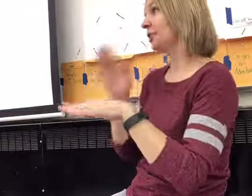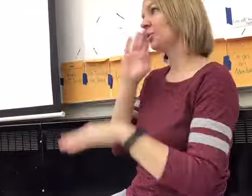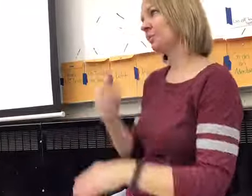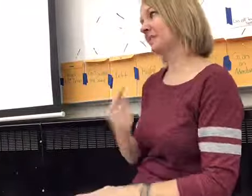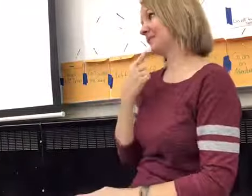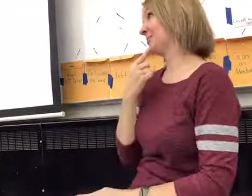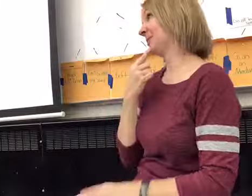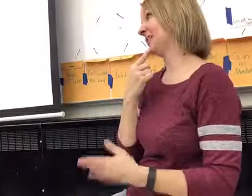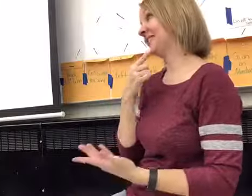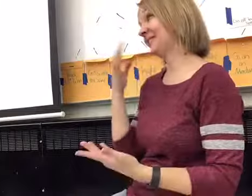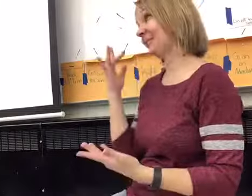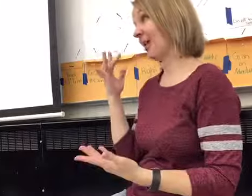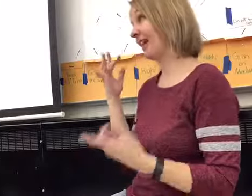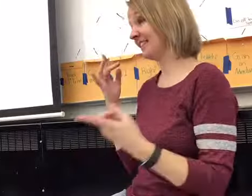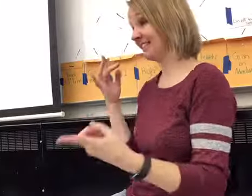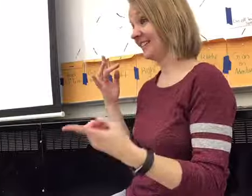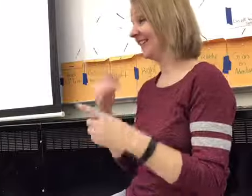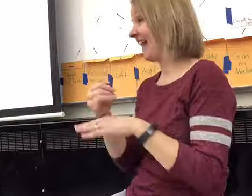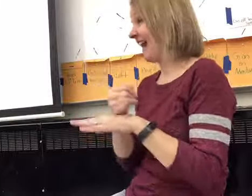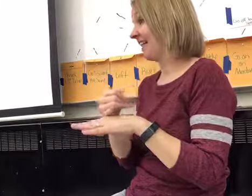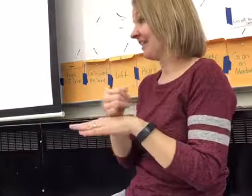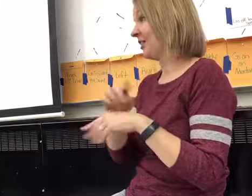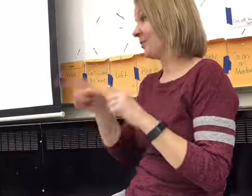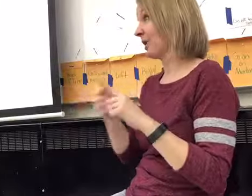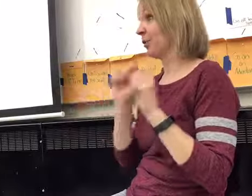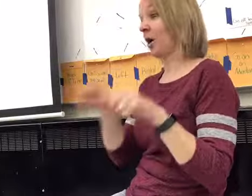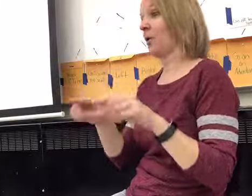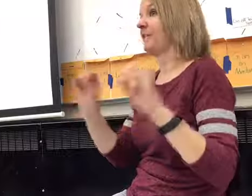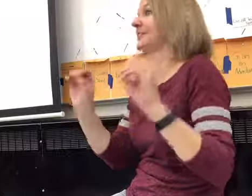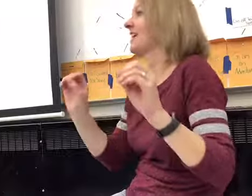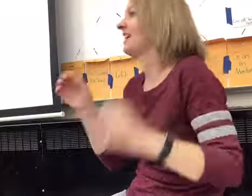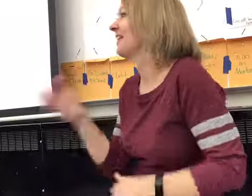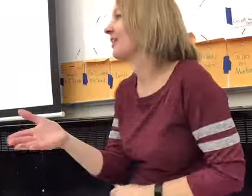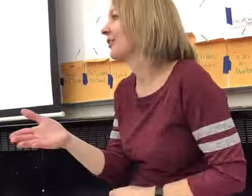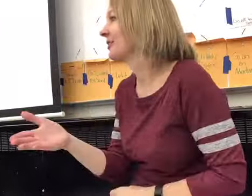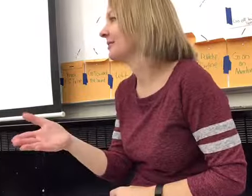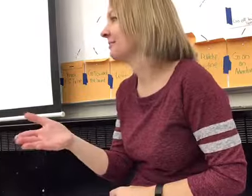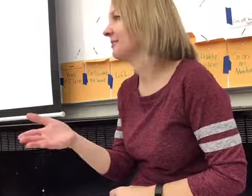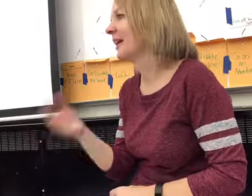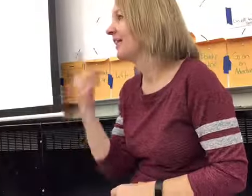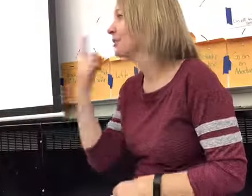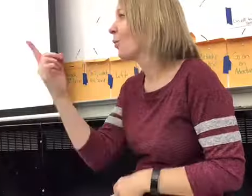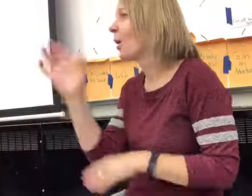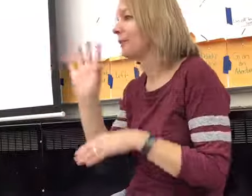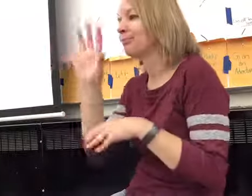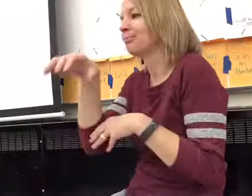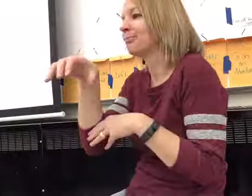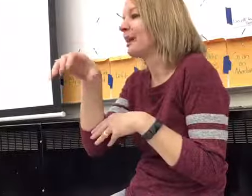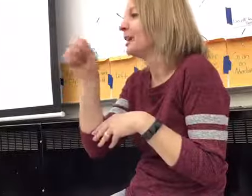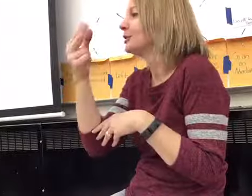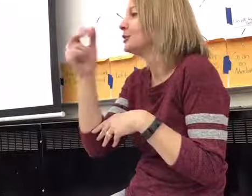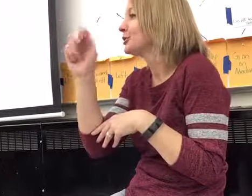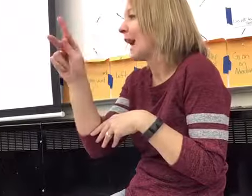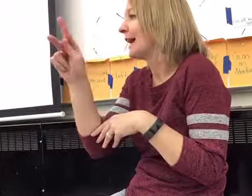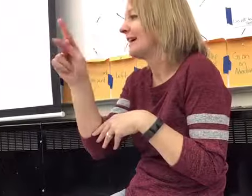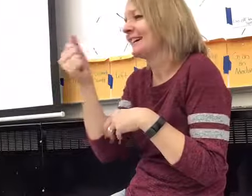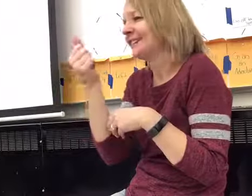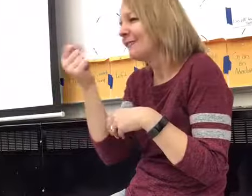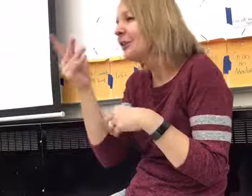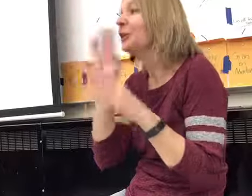reason why is because when you go there, there is nothing there. There is one little shack that has a couple pictures. It's basically a